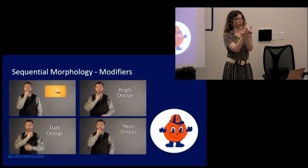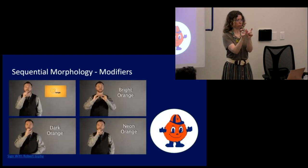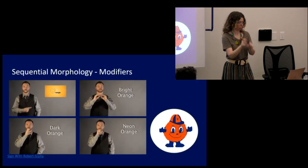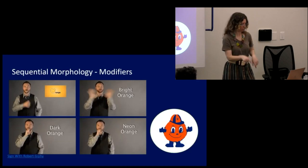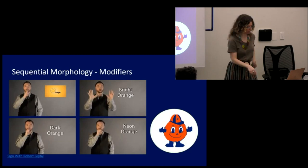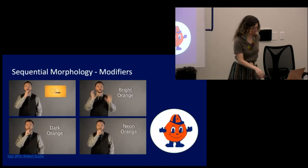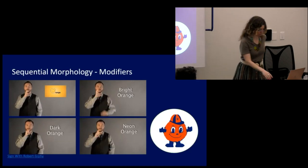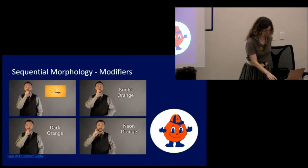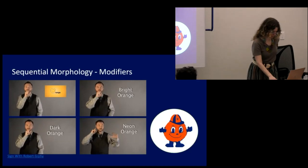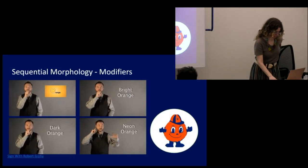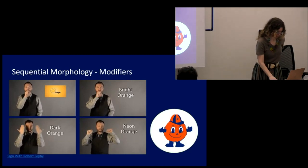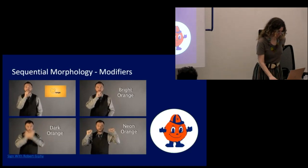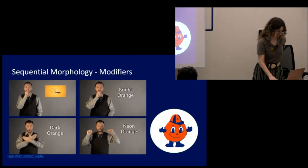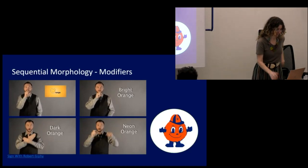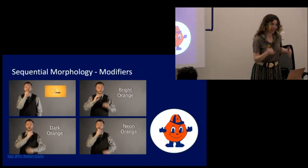that add to the meaning.